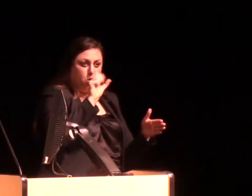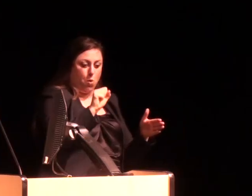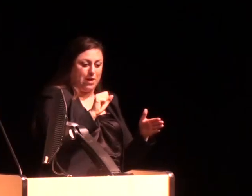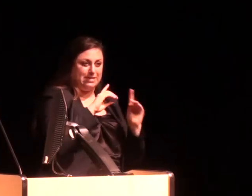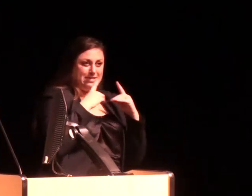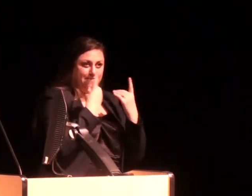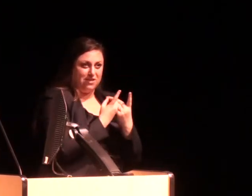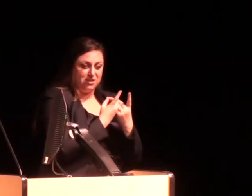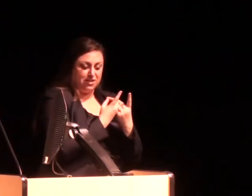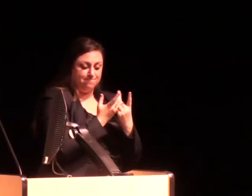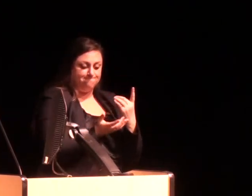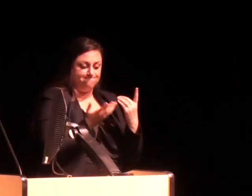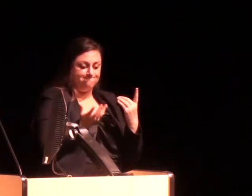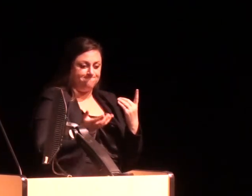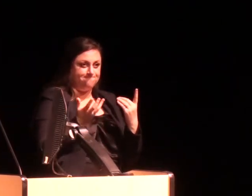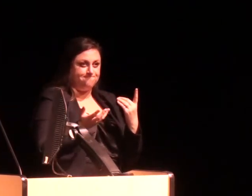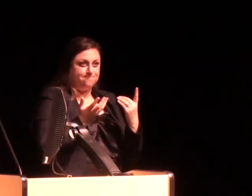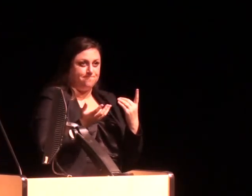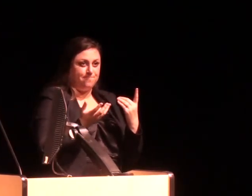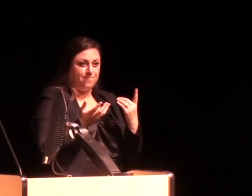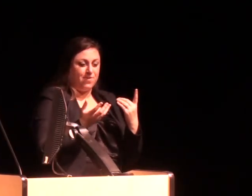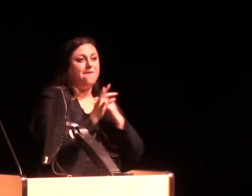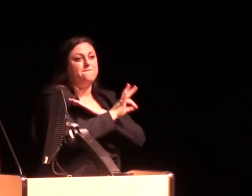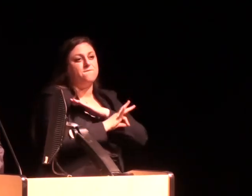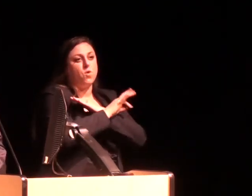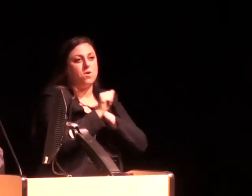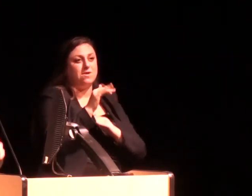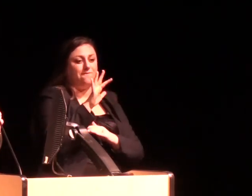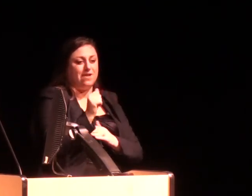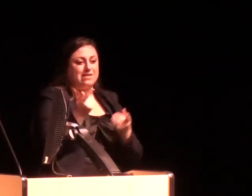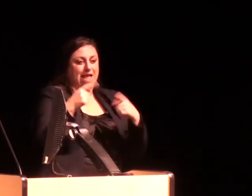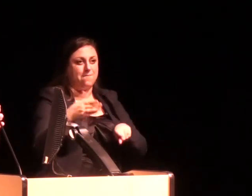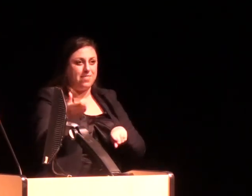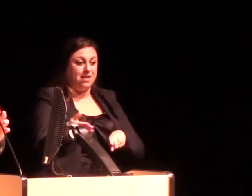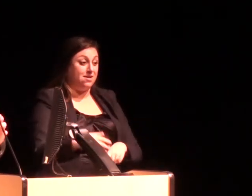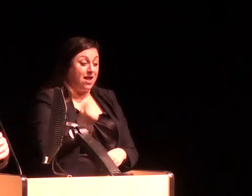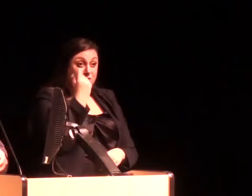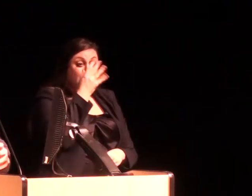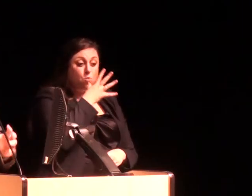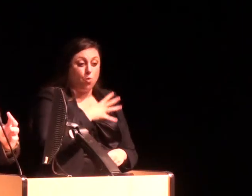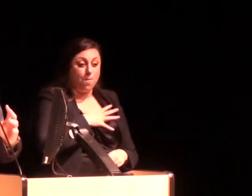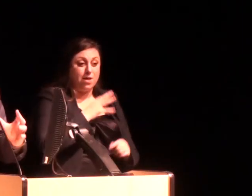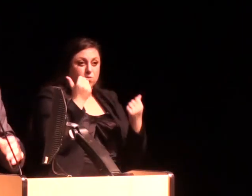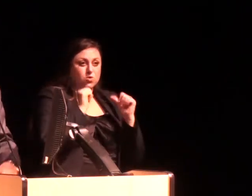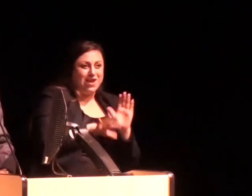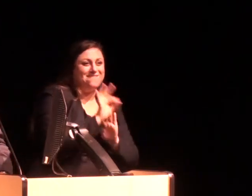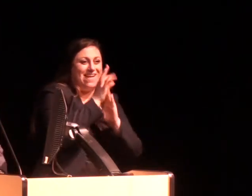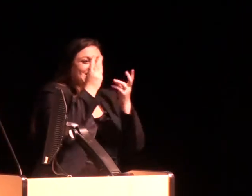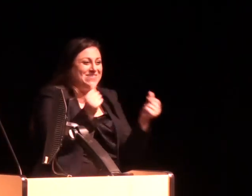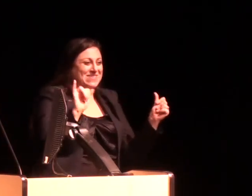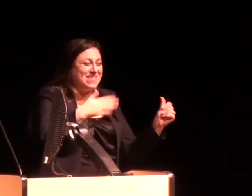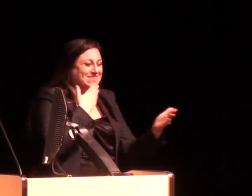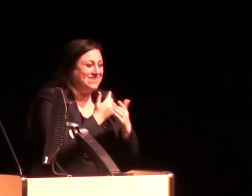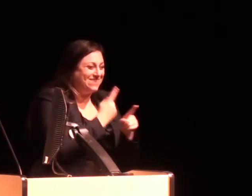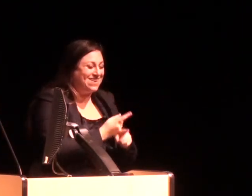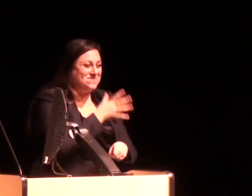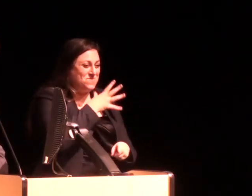Division in Foreign Affairs in Cuba. Women is trying to find a solution that is good, you